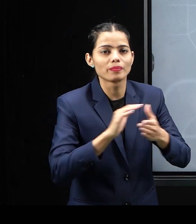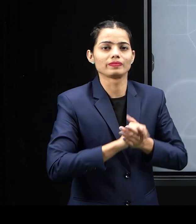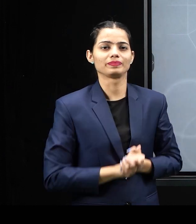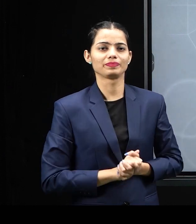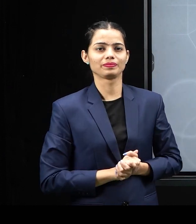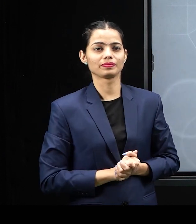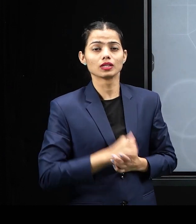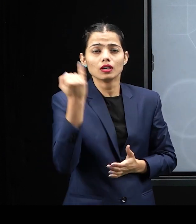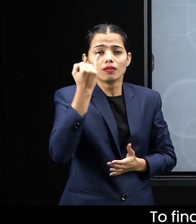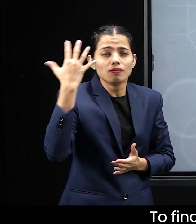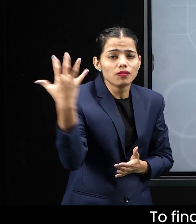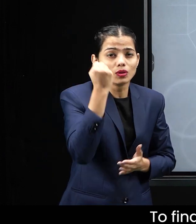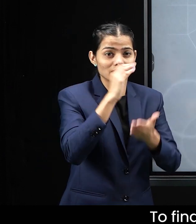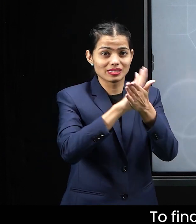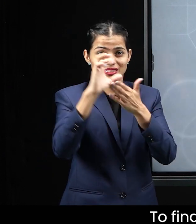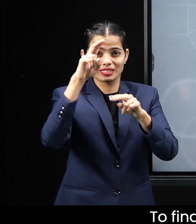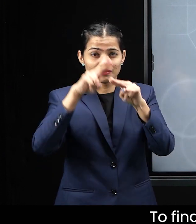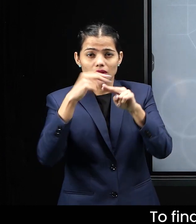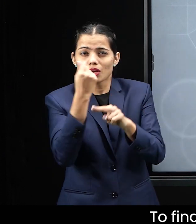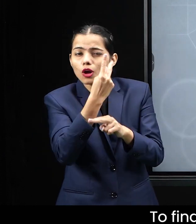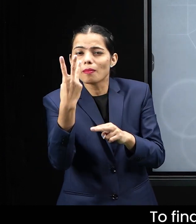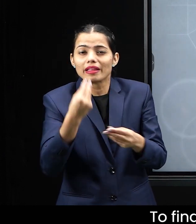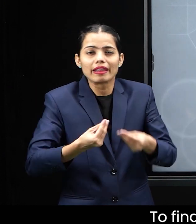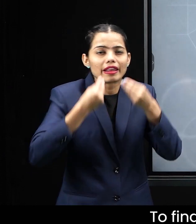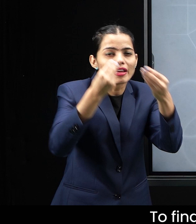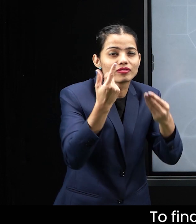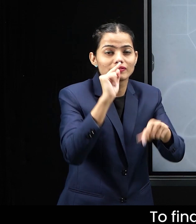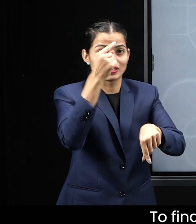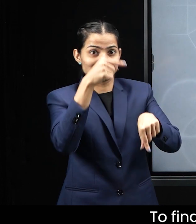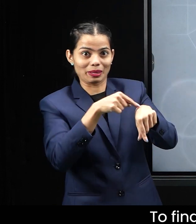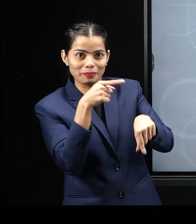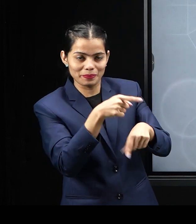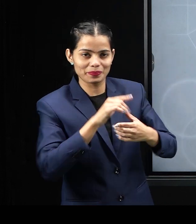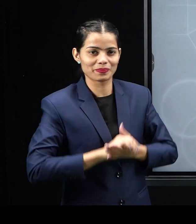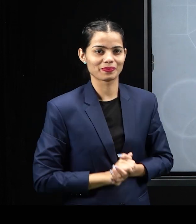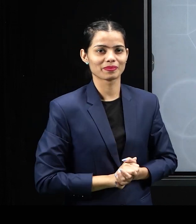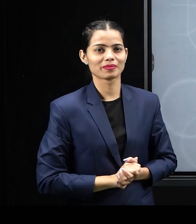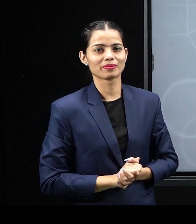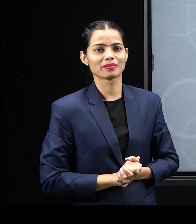Solution: to find the HCF of three given numbers, first